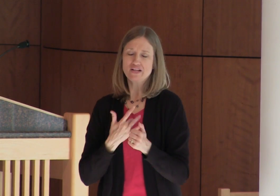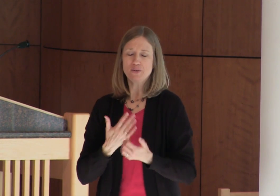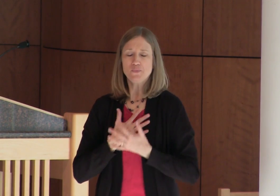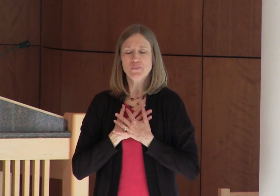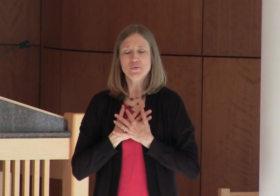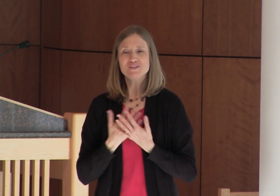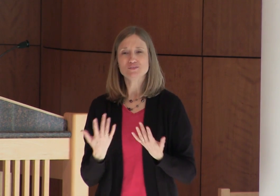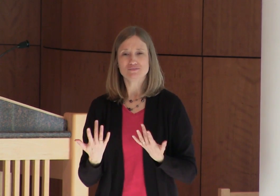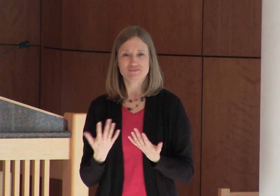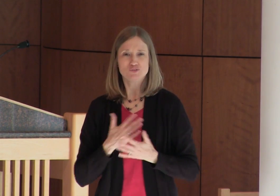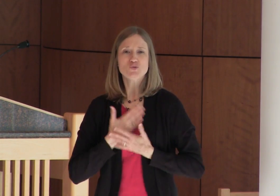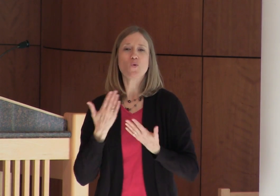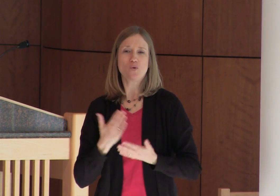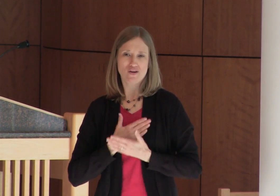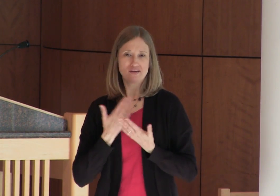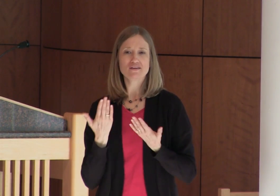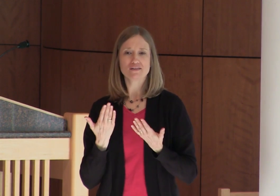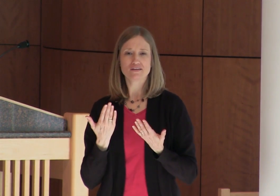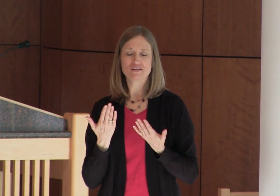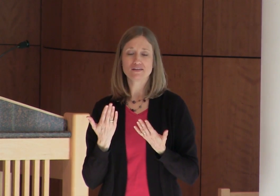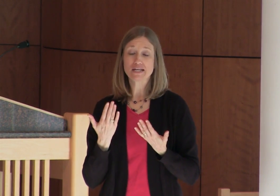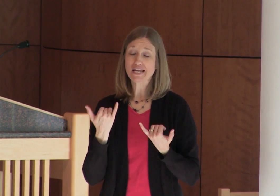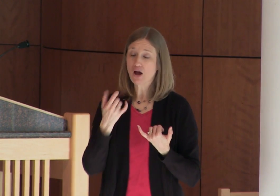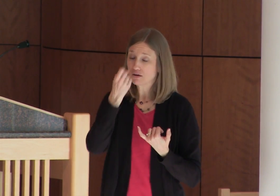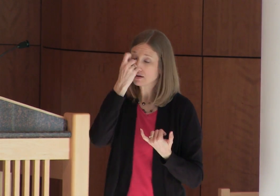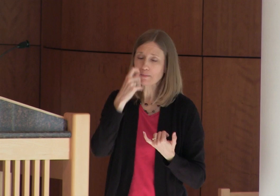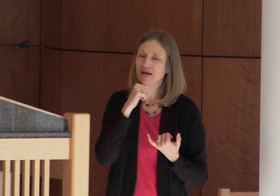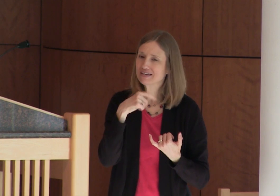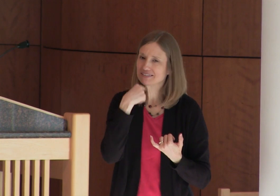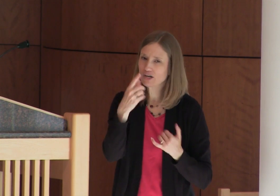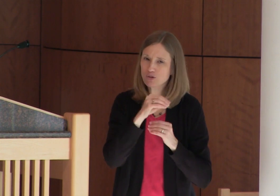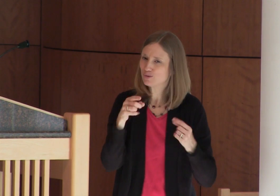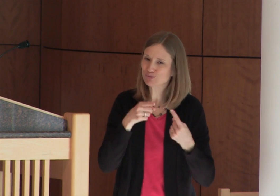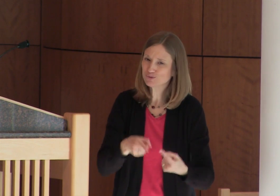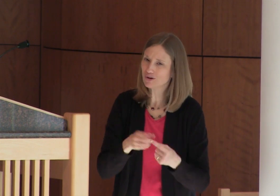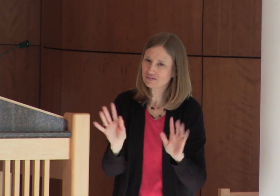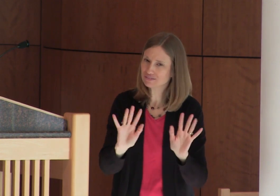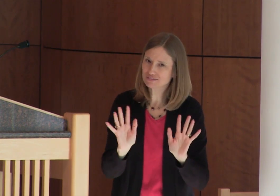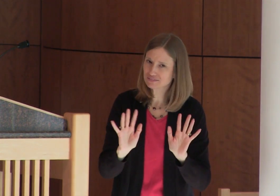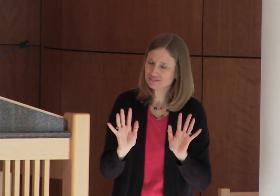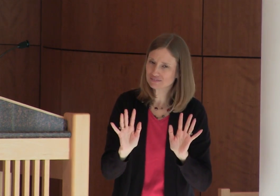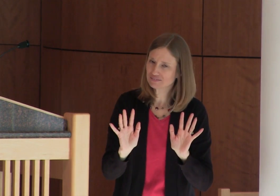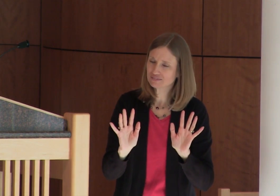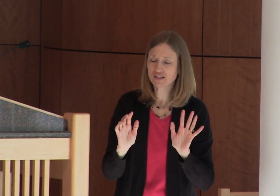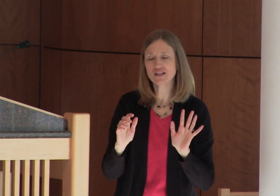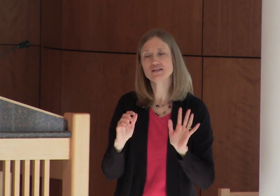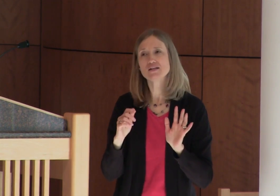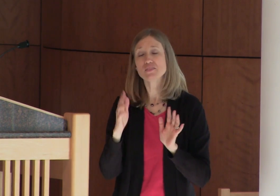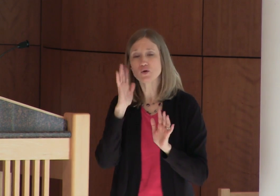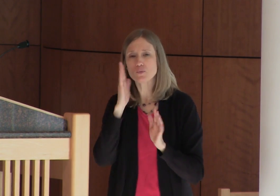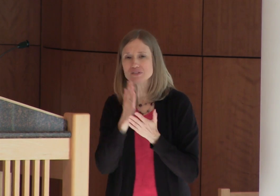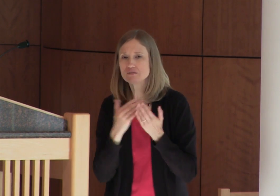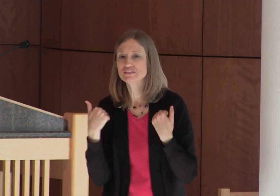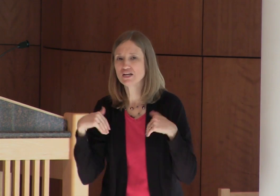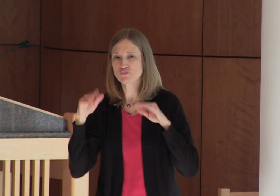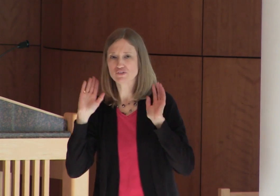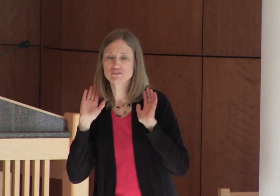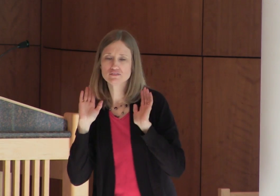Not to say that there aren't struggles in planting those dreams or sacrifices. I mean, each of those dreams